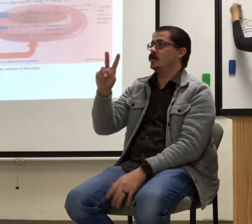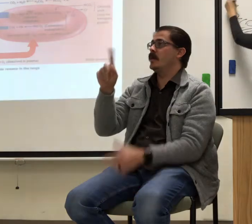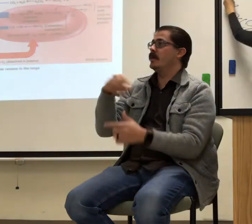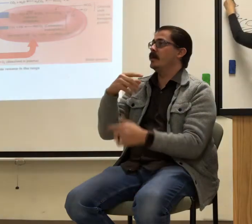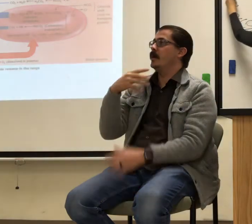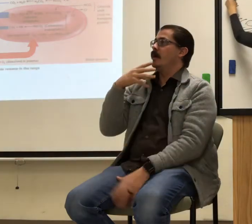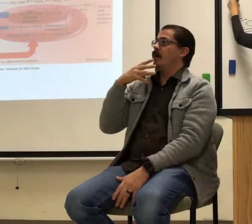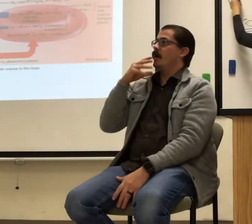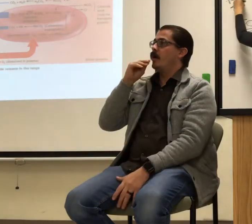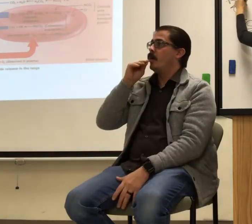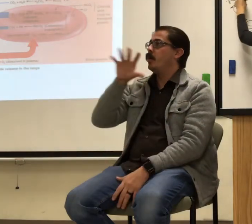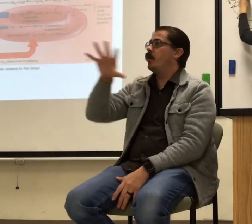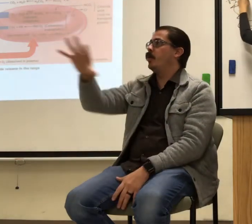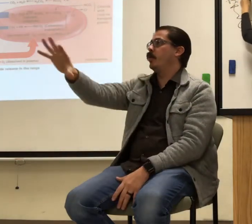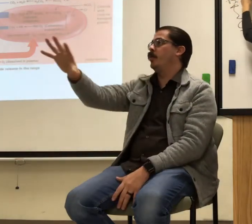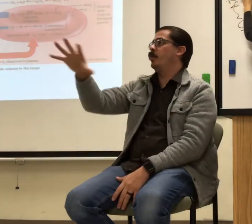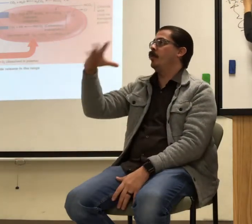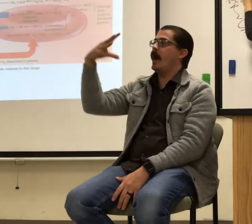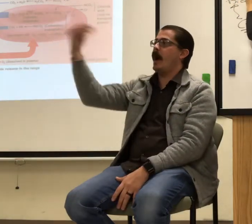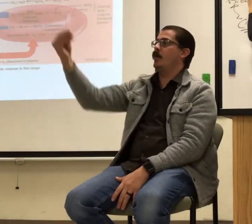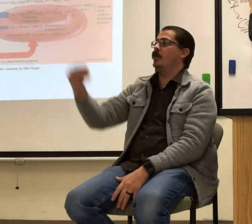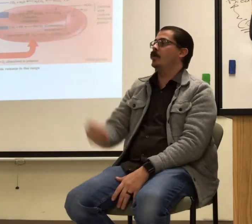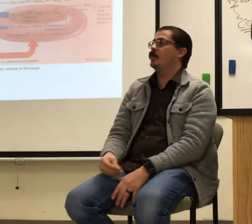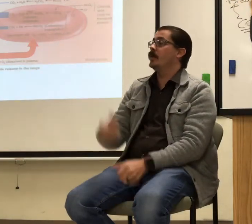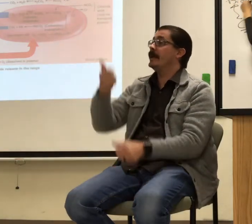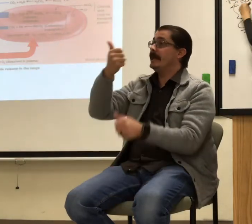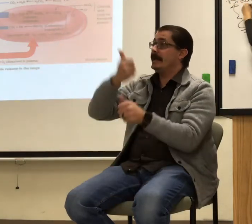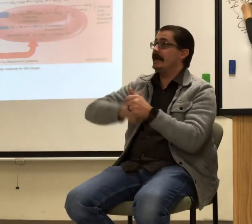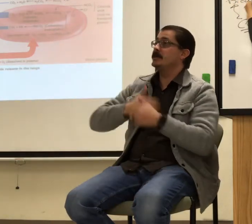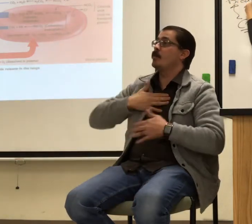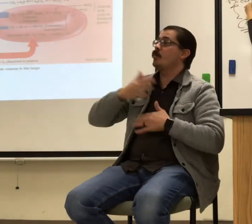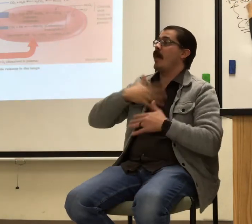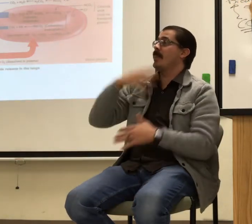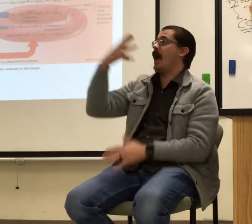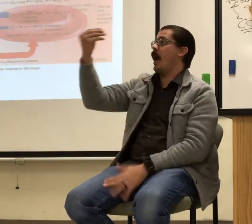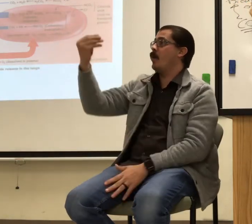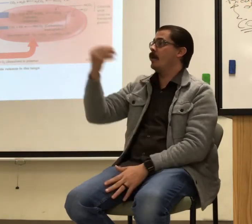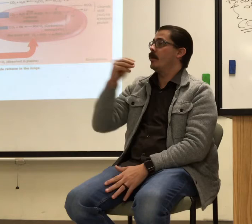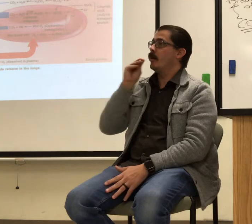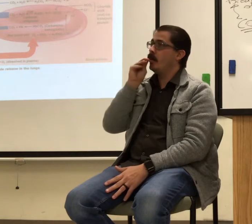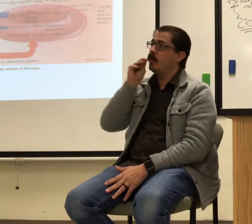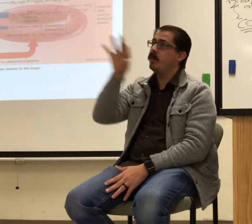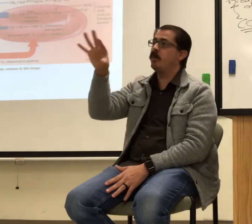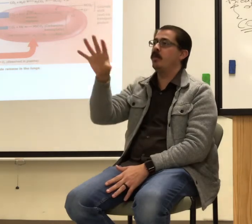it off with each breath out.